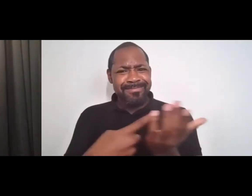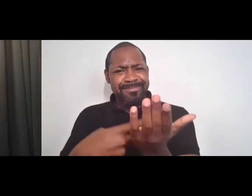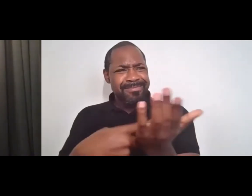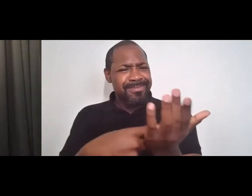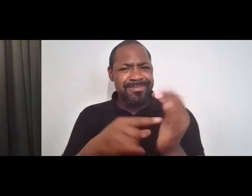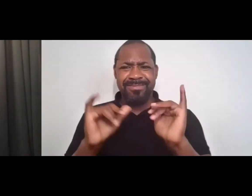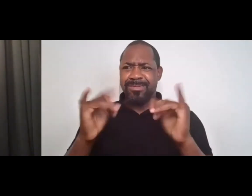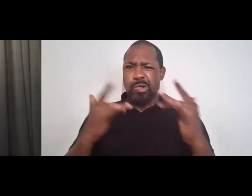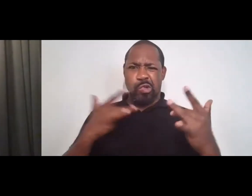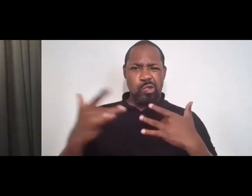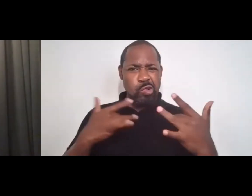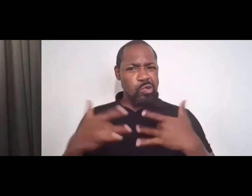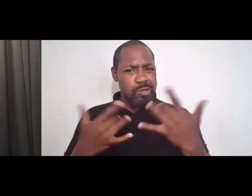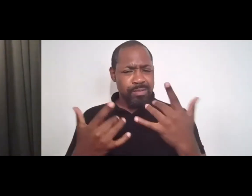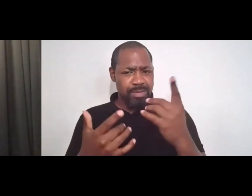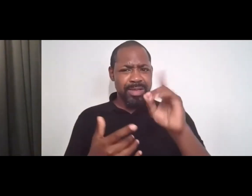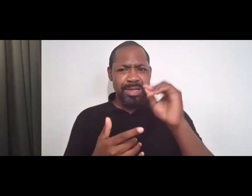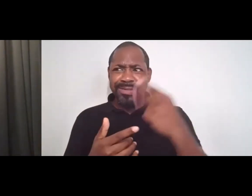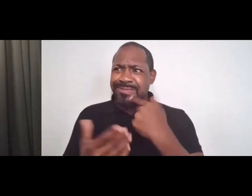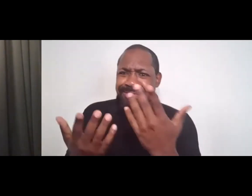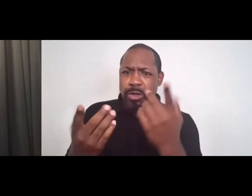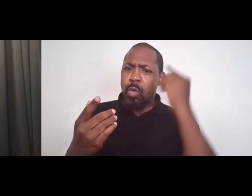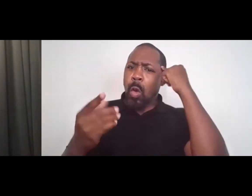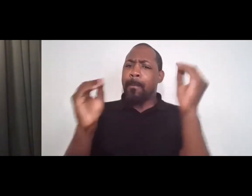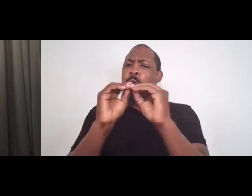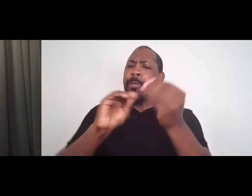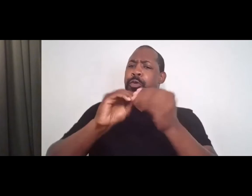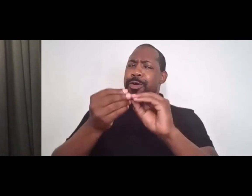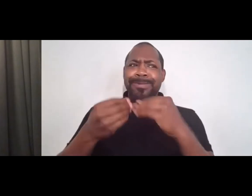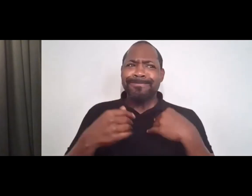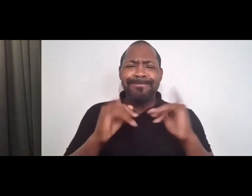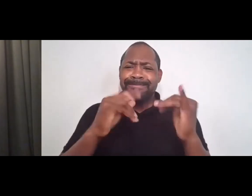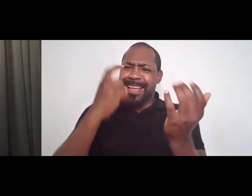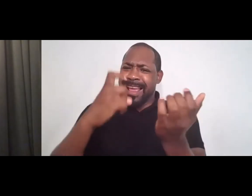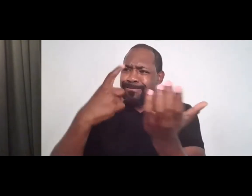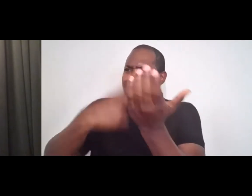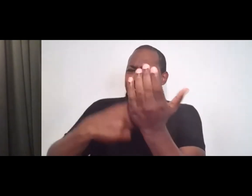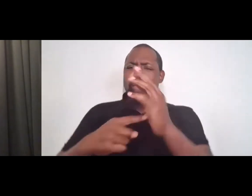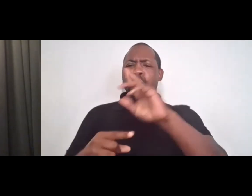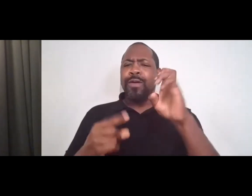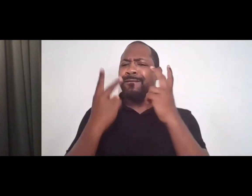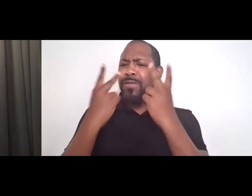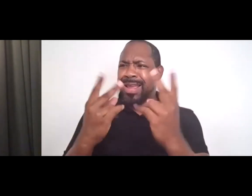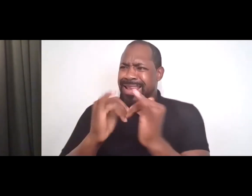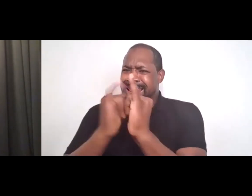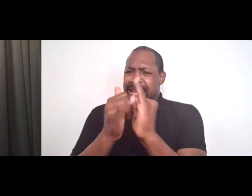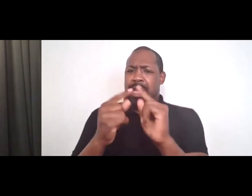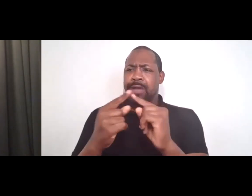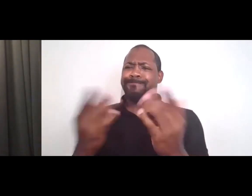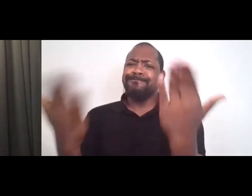people, 20 people. And we discussed it amongst ourselves. I mean, Department of Health wanted higher numbers, obviously. And we were